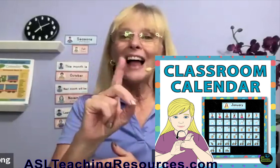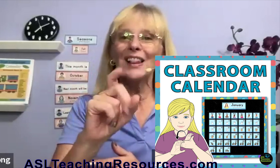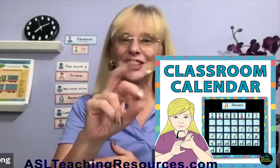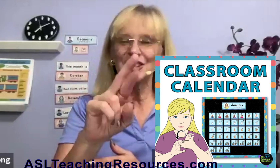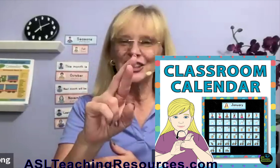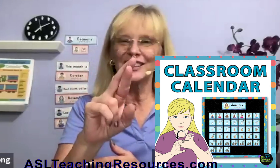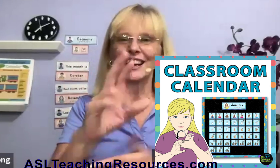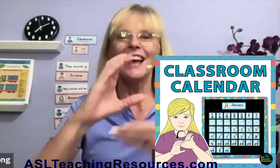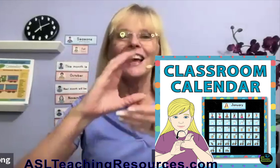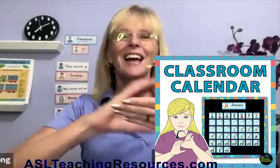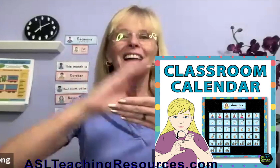calendar.